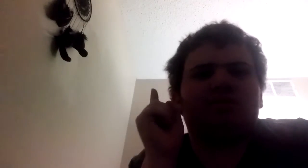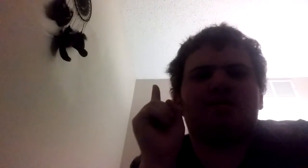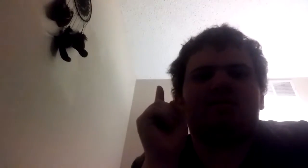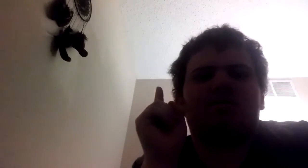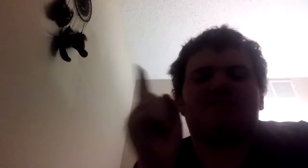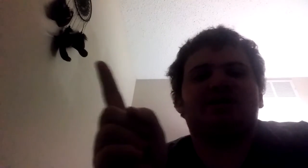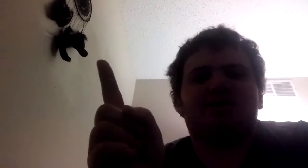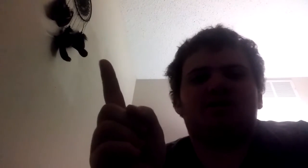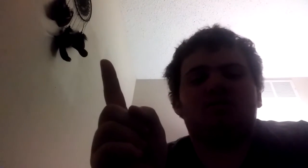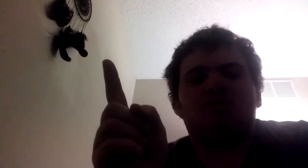With his spatula.